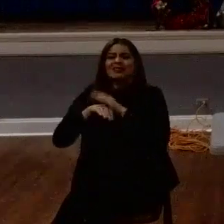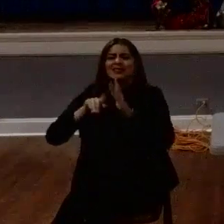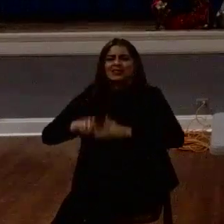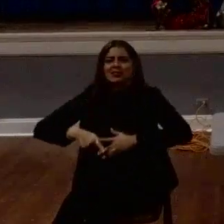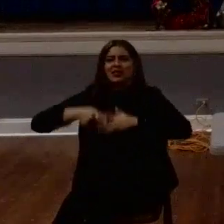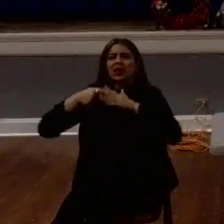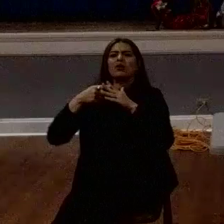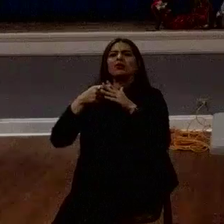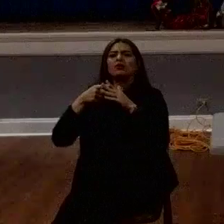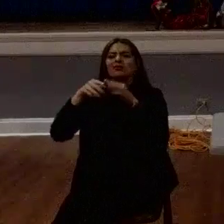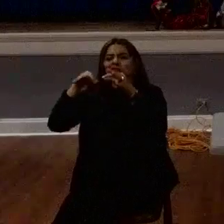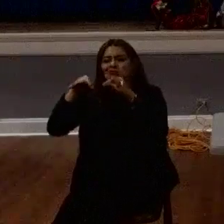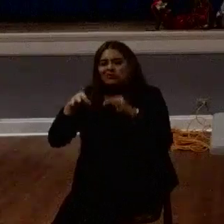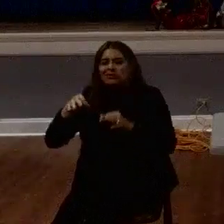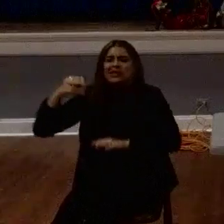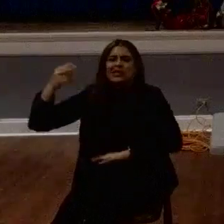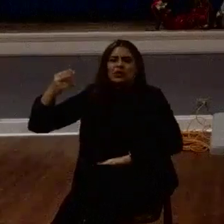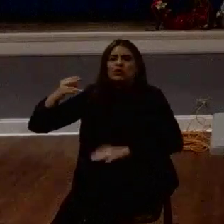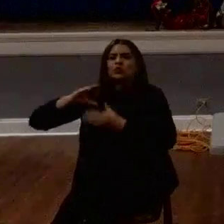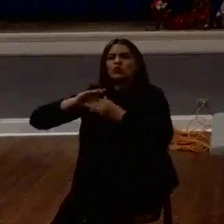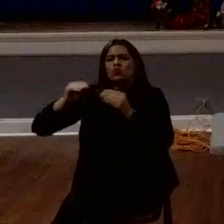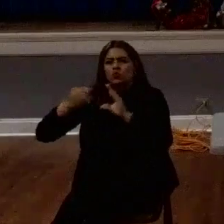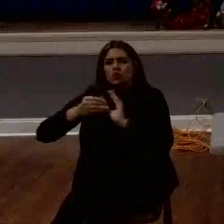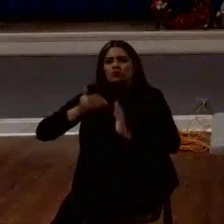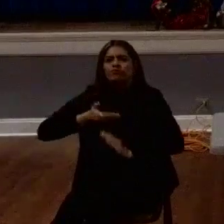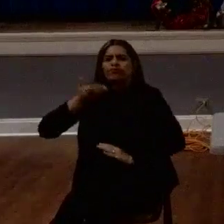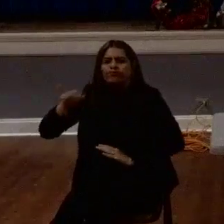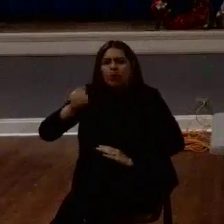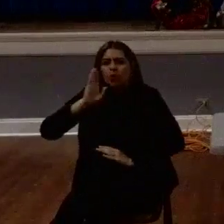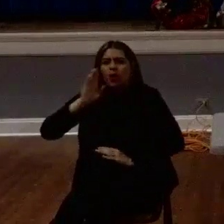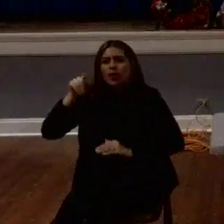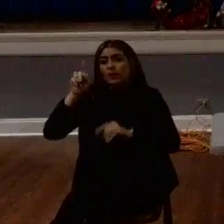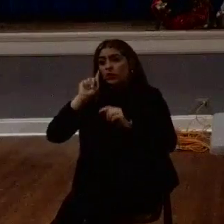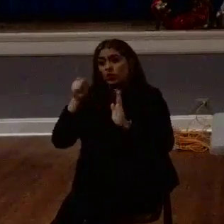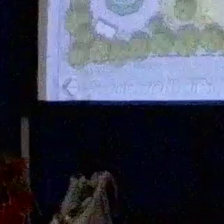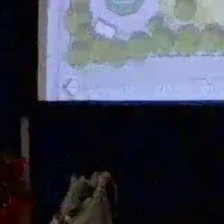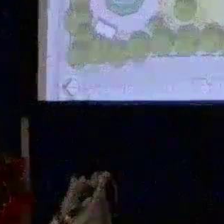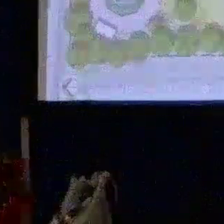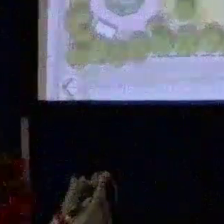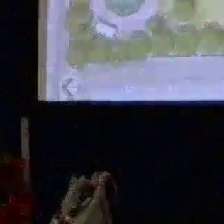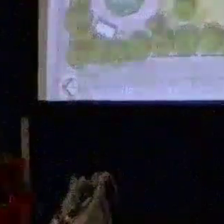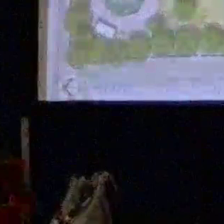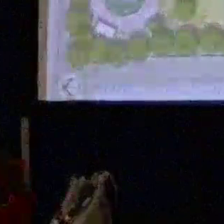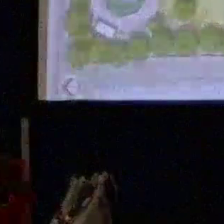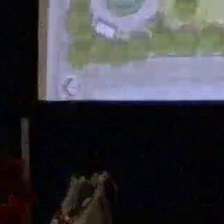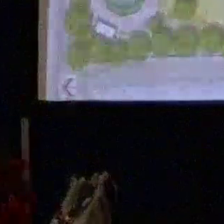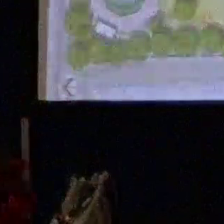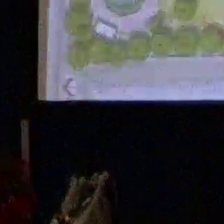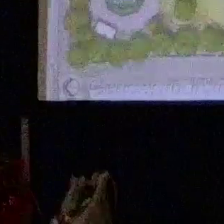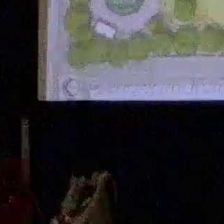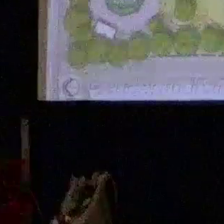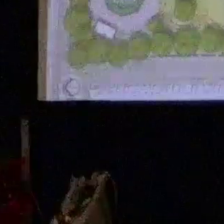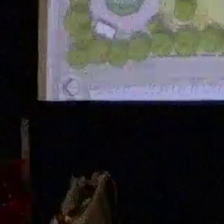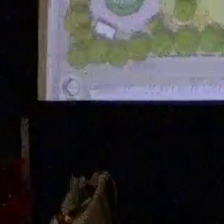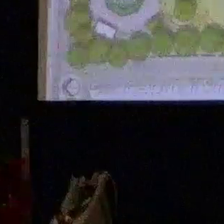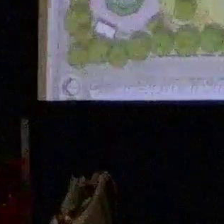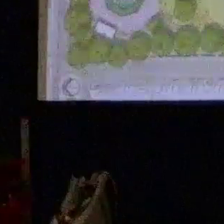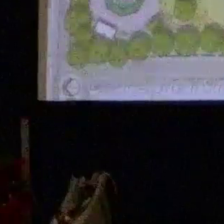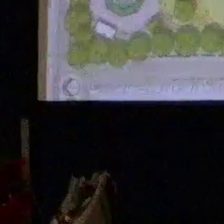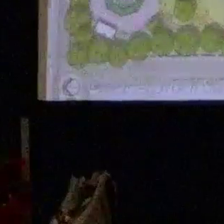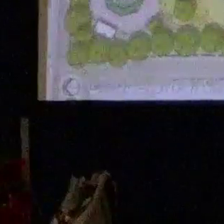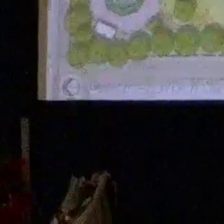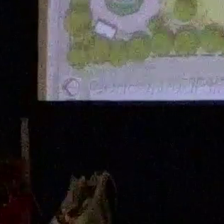and the history. You'll see on the bottom that green area, that's the pavilion bandstand area